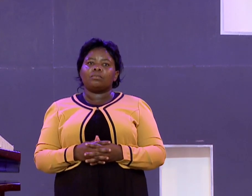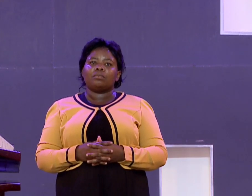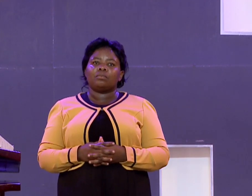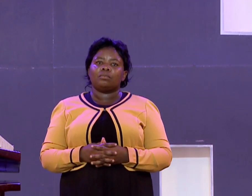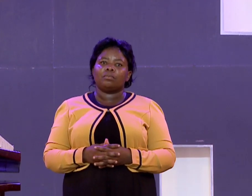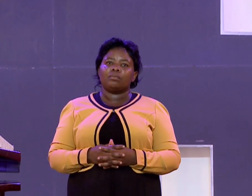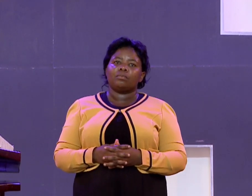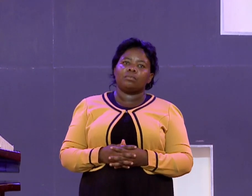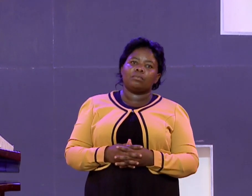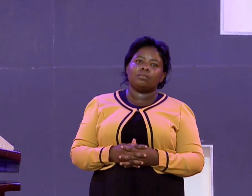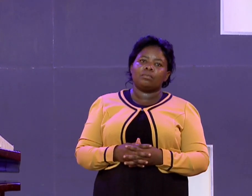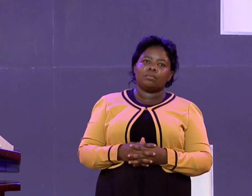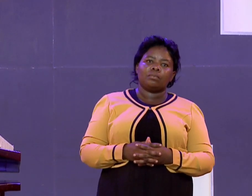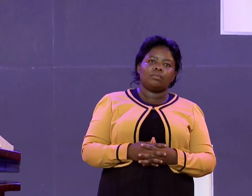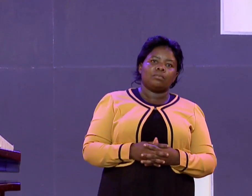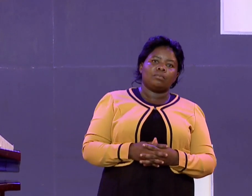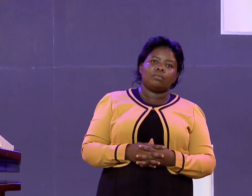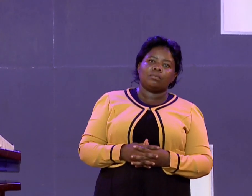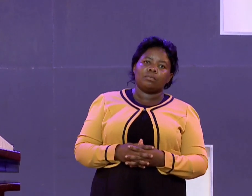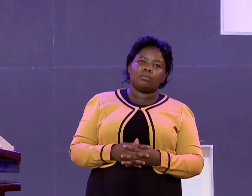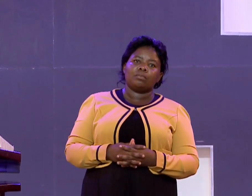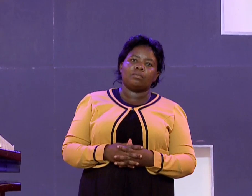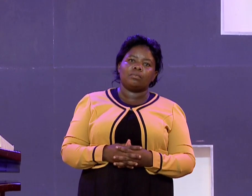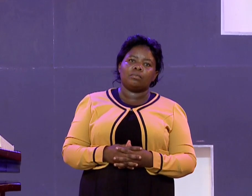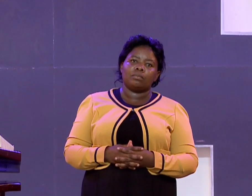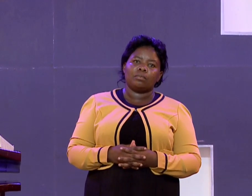kigambo. Without reading my Bible,